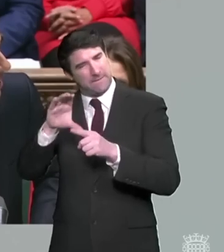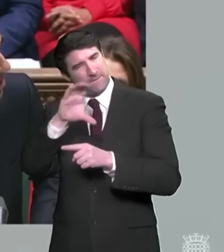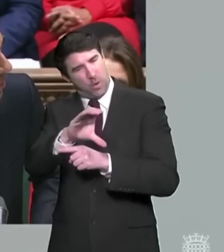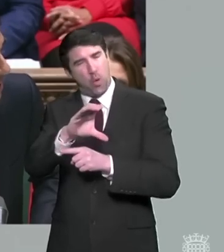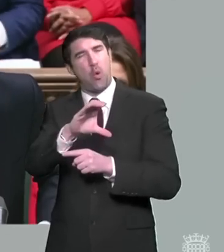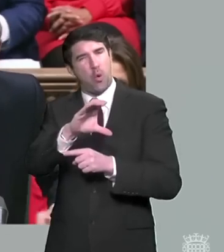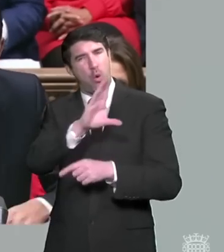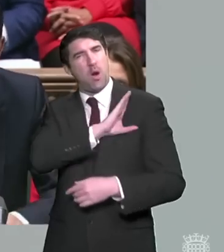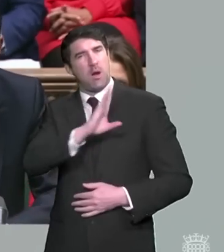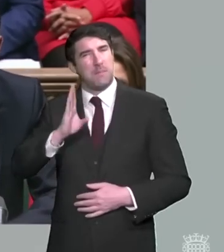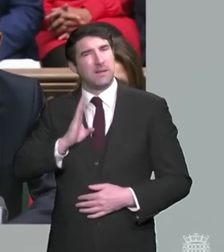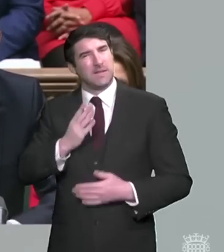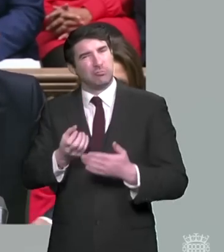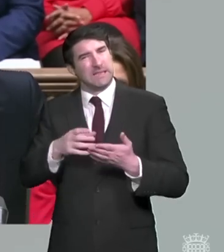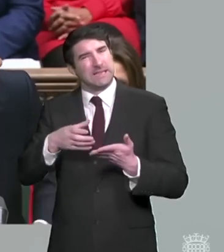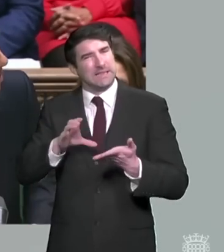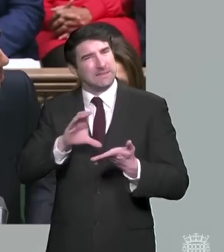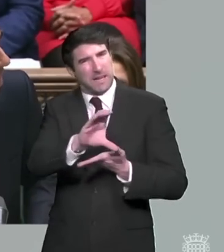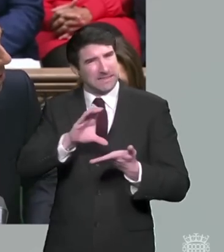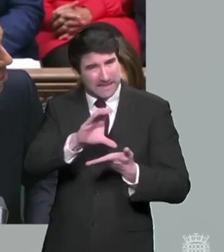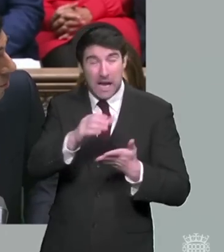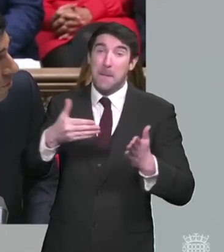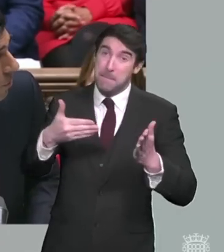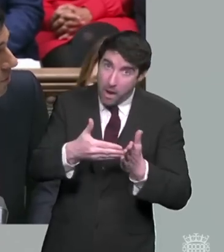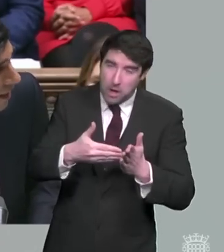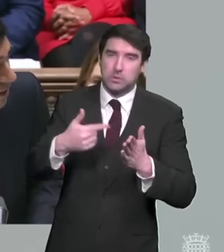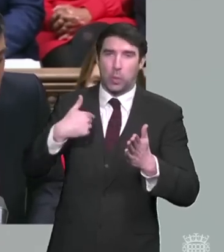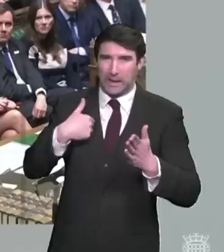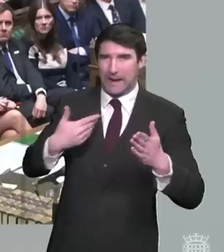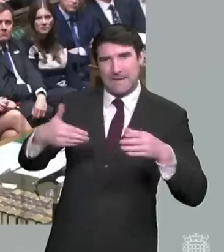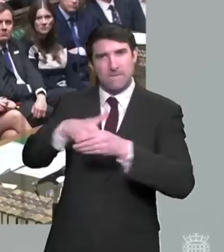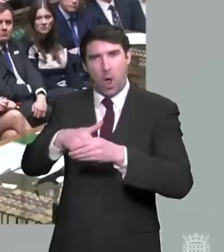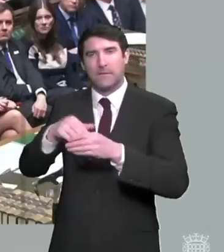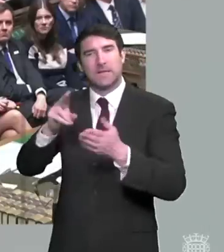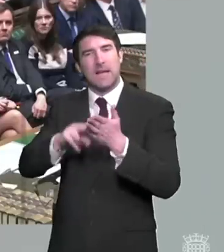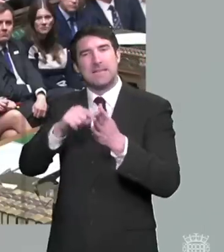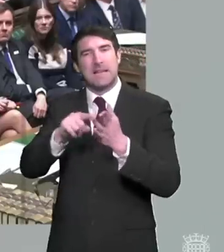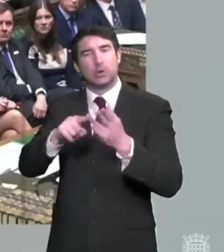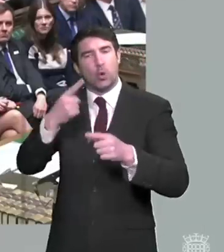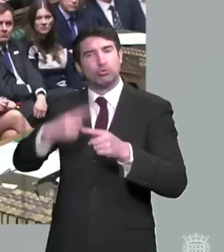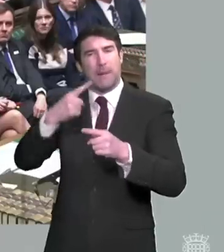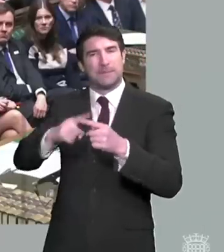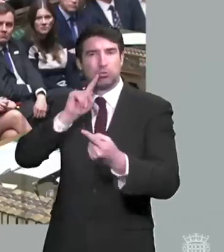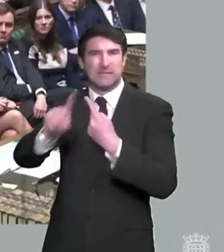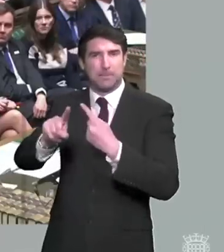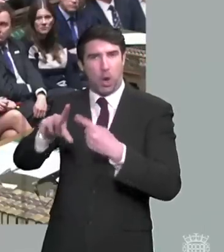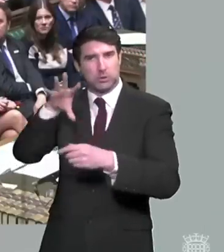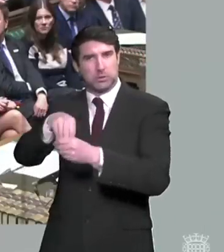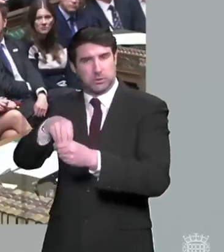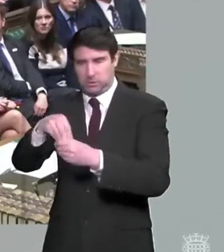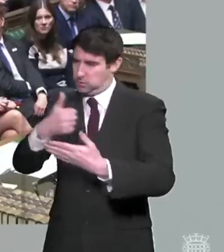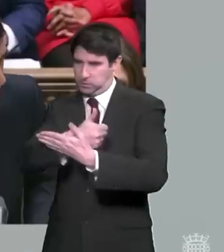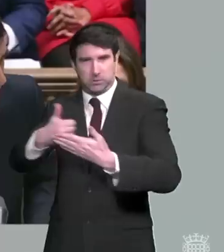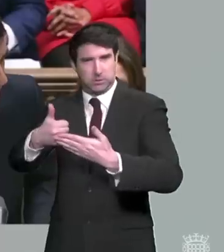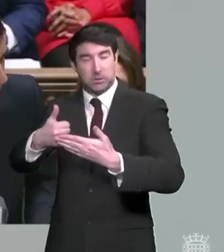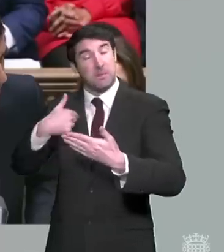leading nation when it comes to contributions to NATO's Rapid Response Force and the NATO Readiness Initiative. But I join with the right